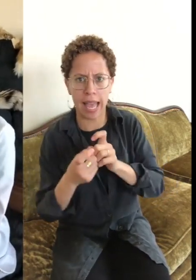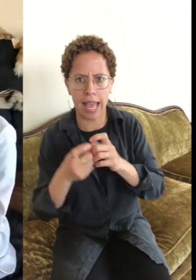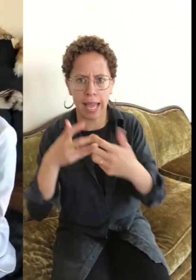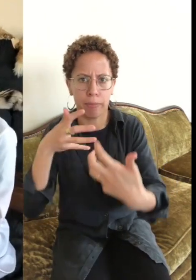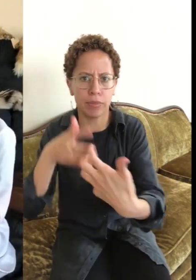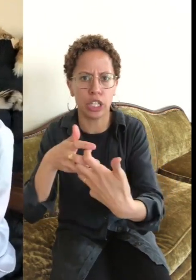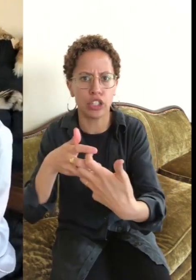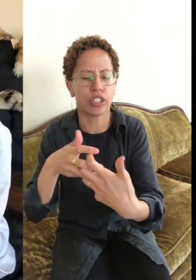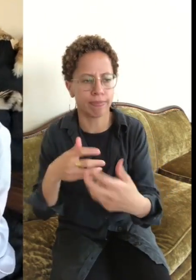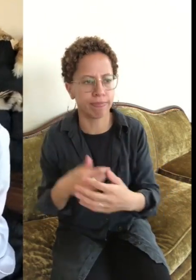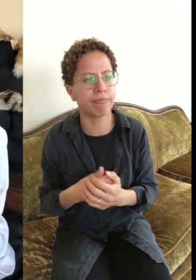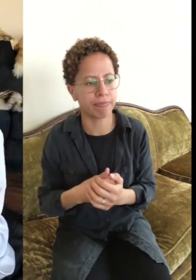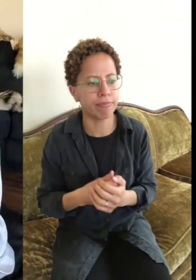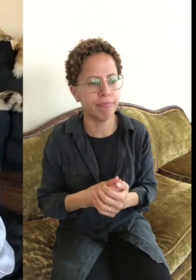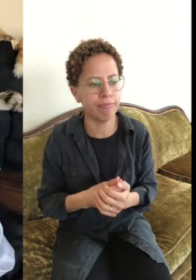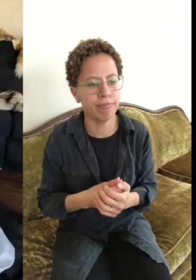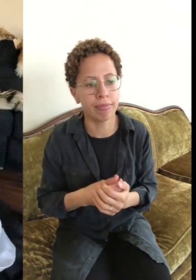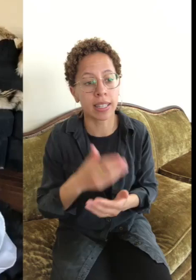comments